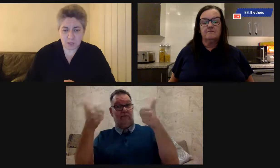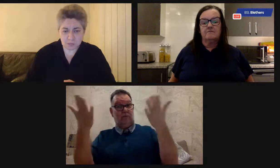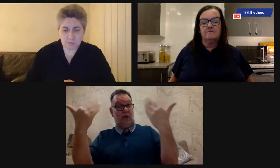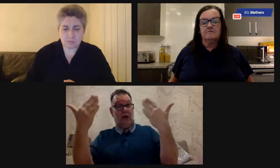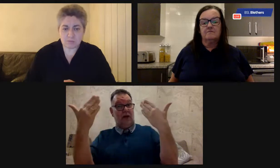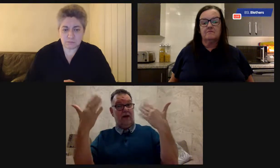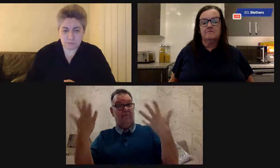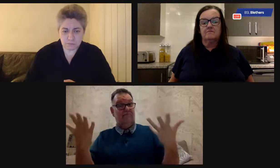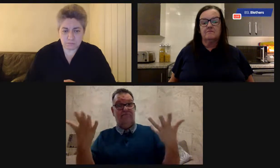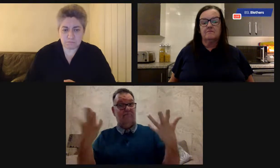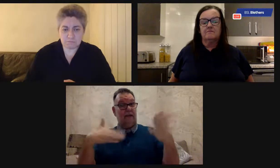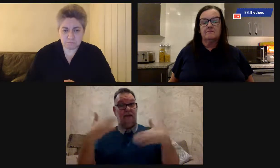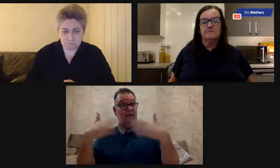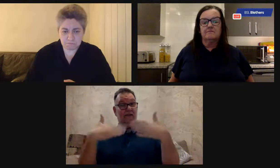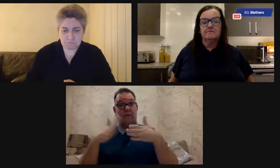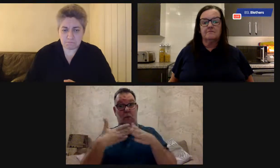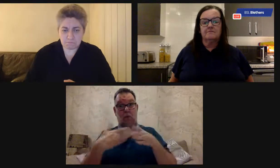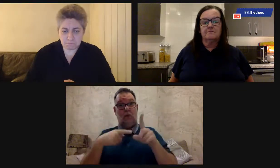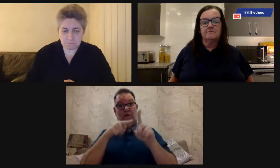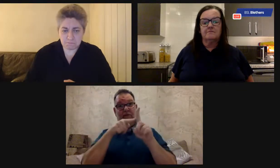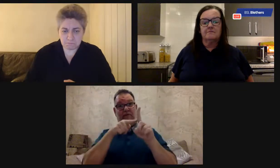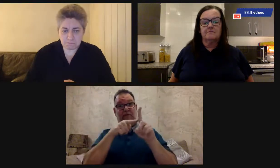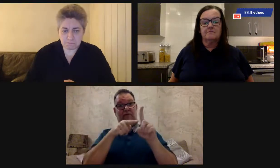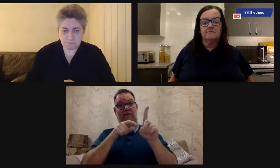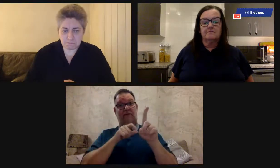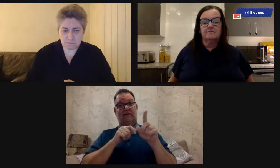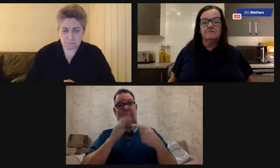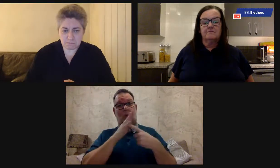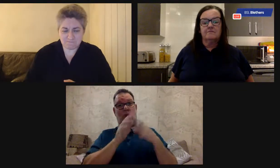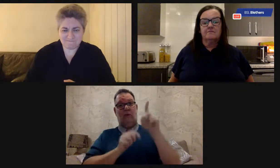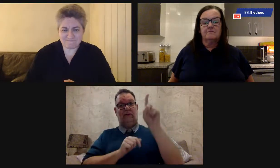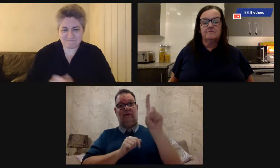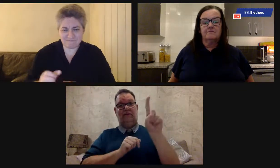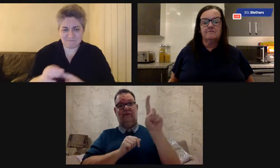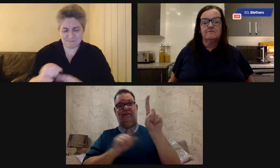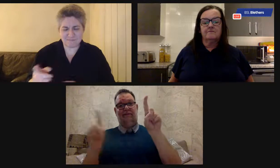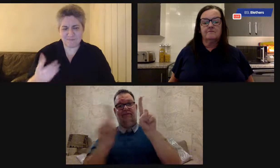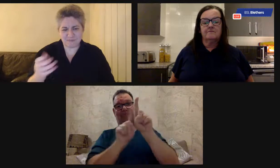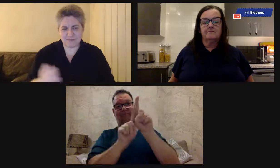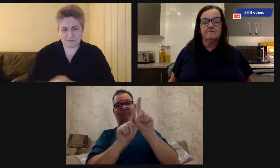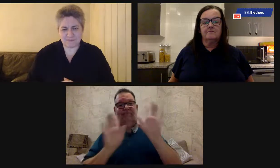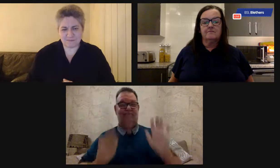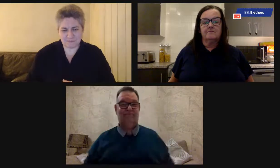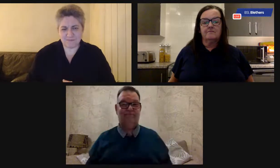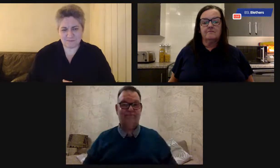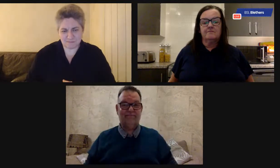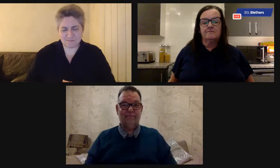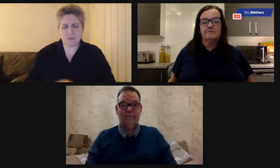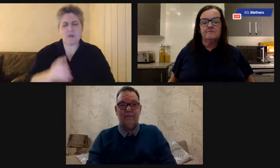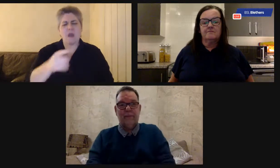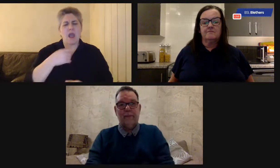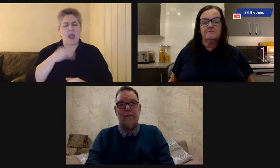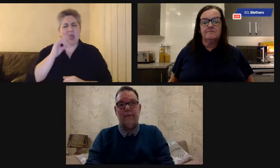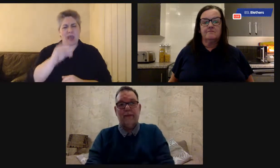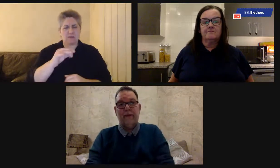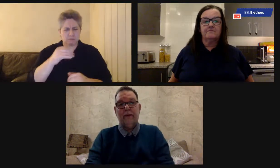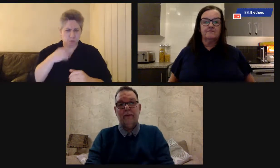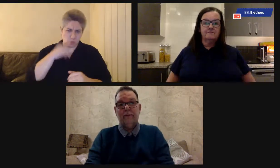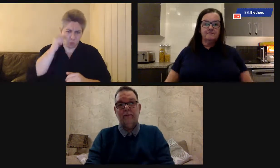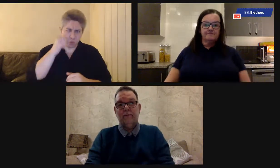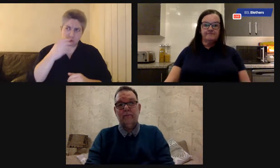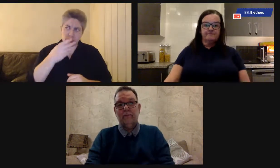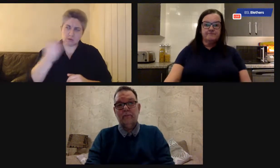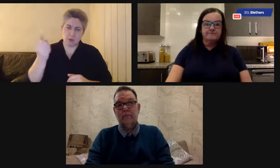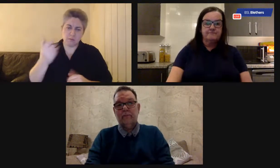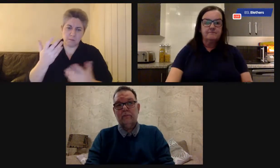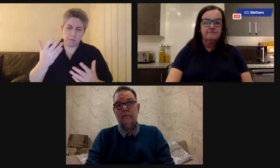40. That's absolutely fine. It doesn't matter because it's important that we've got one person